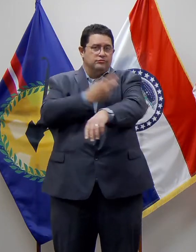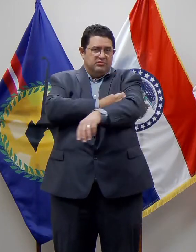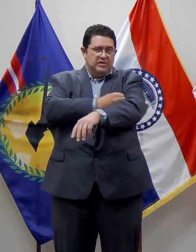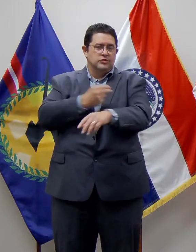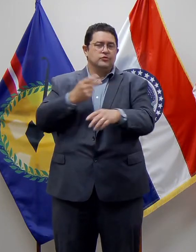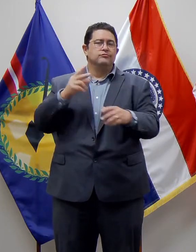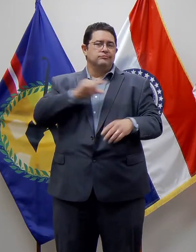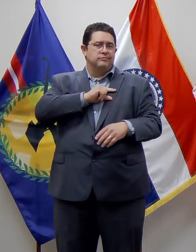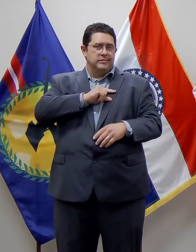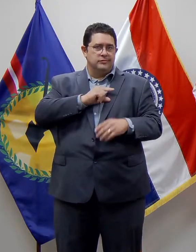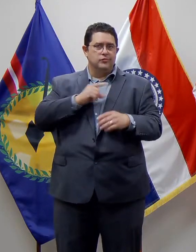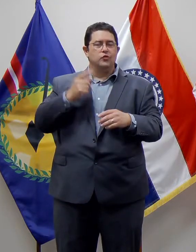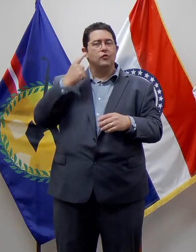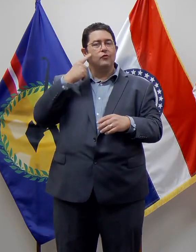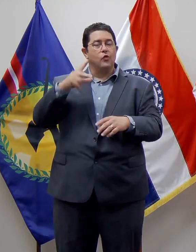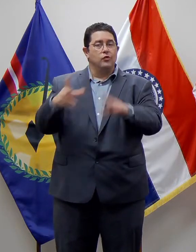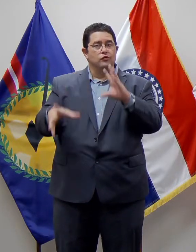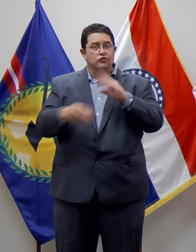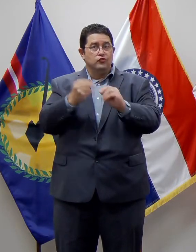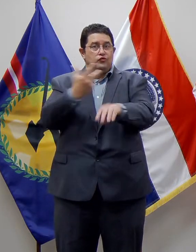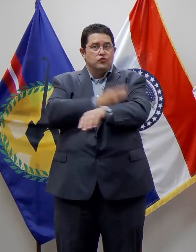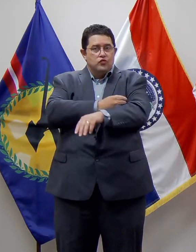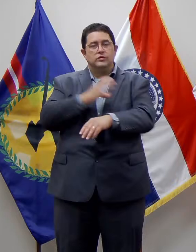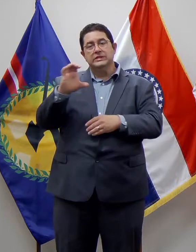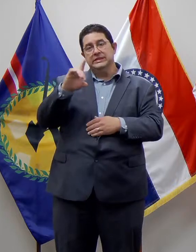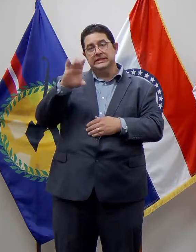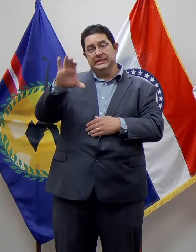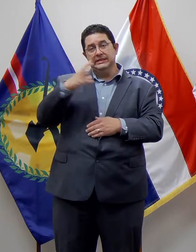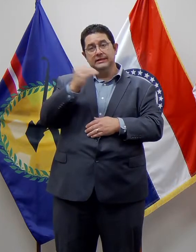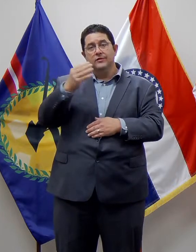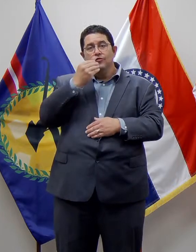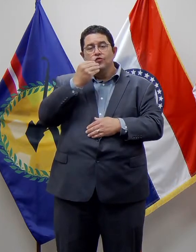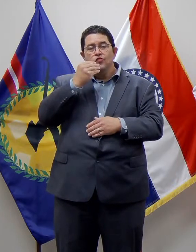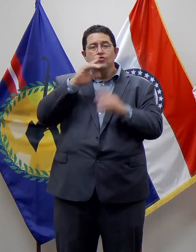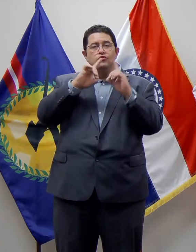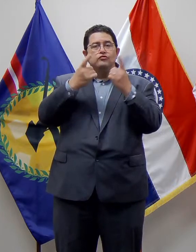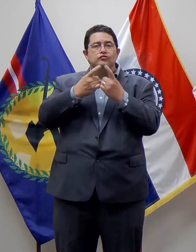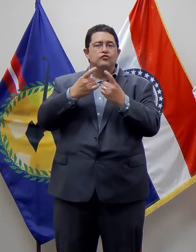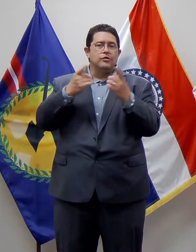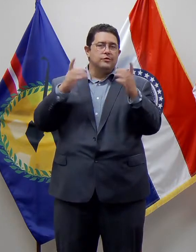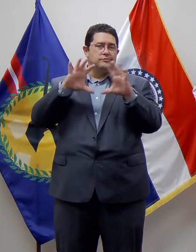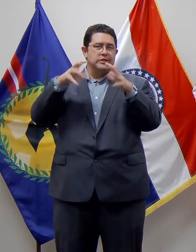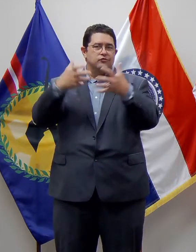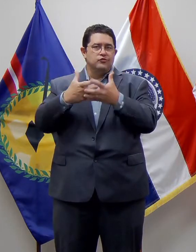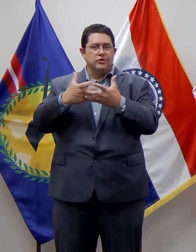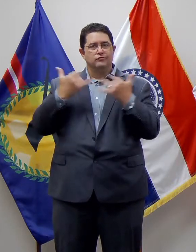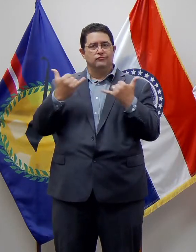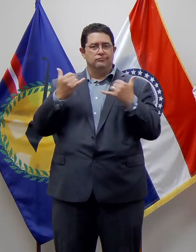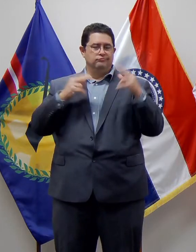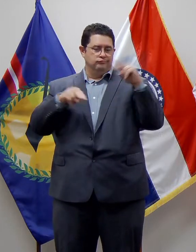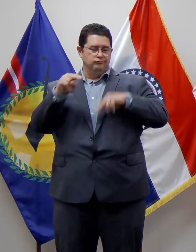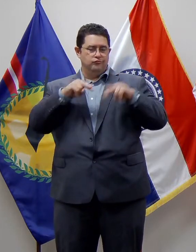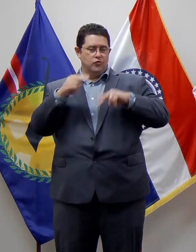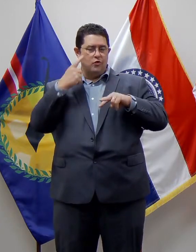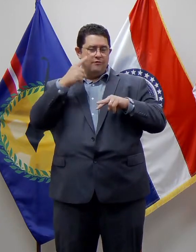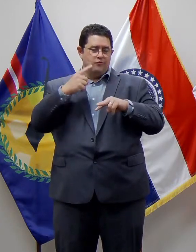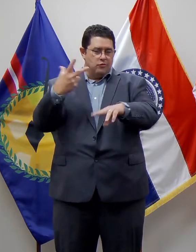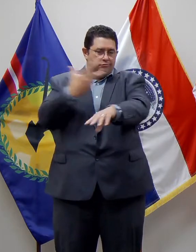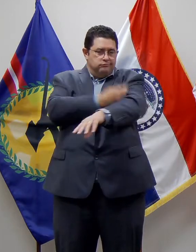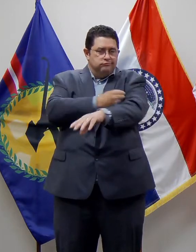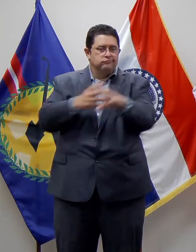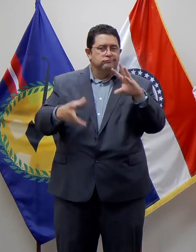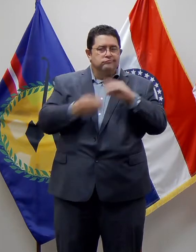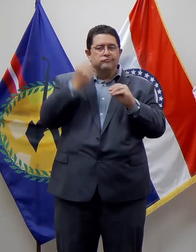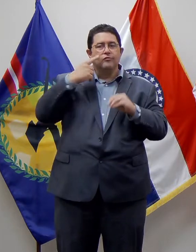dose. The CDC and Food and Drug Administration are currently reviewing evidence regarding booster doses for other vaccine